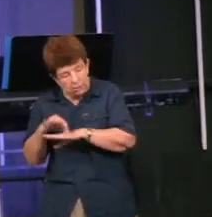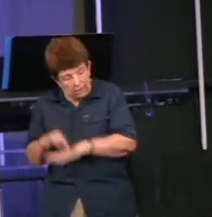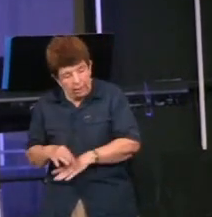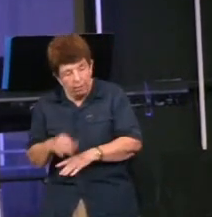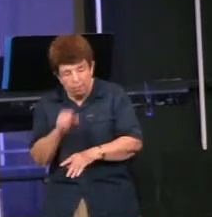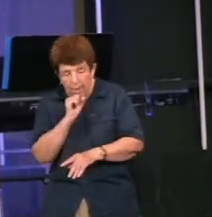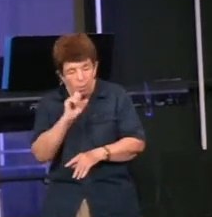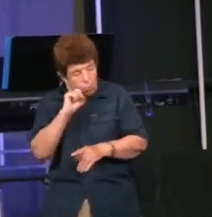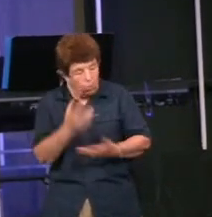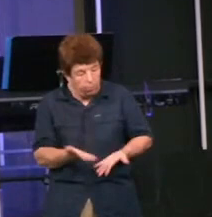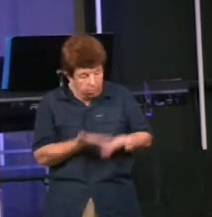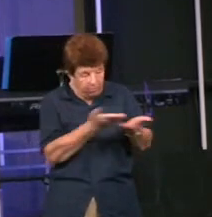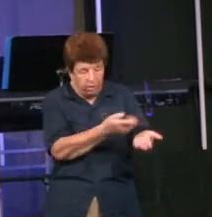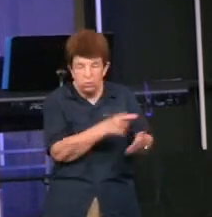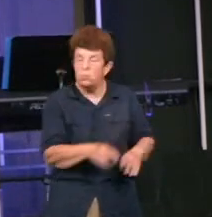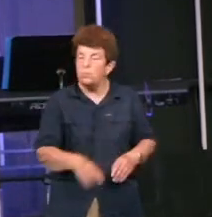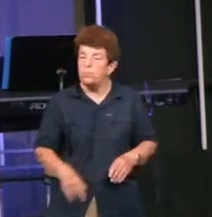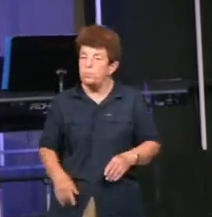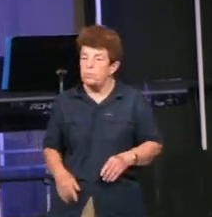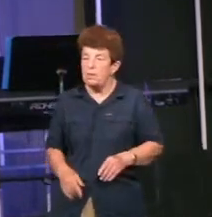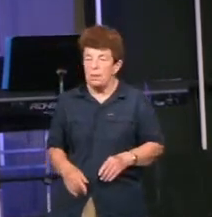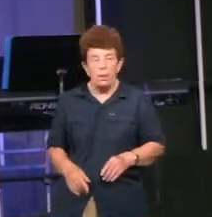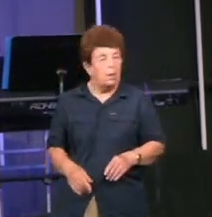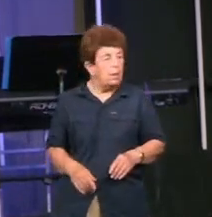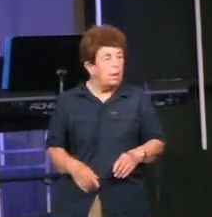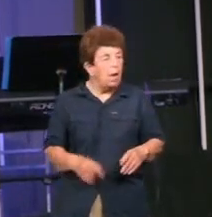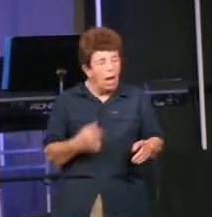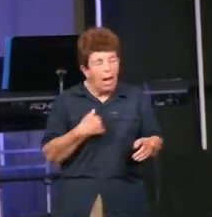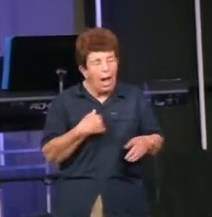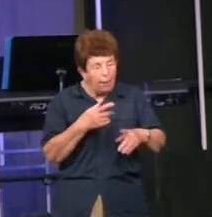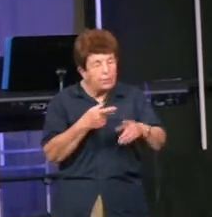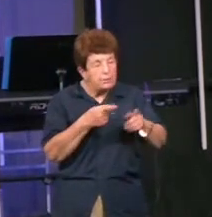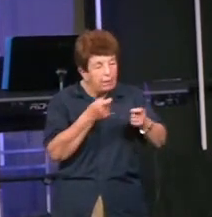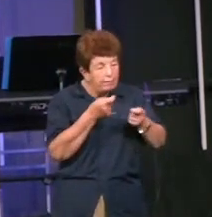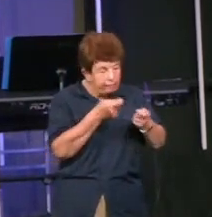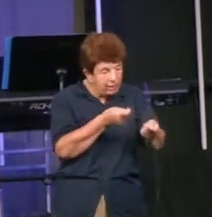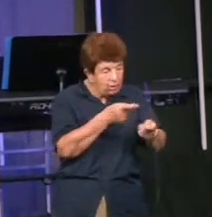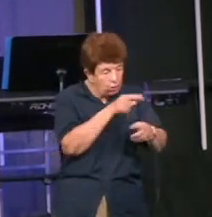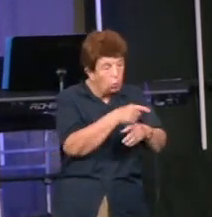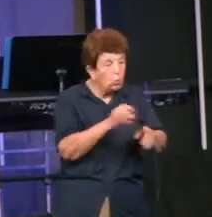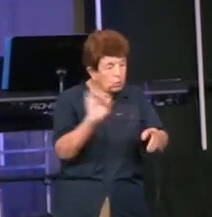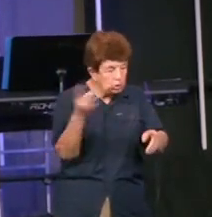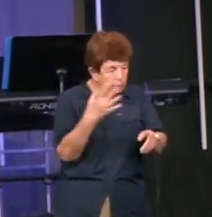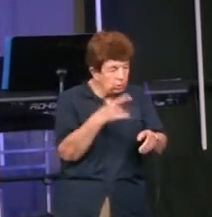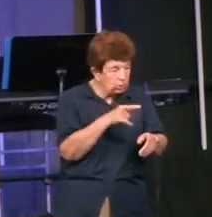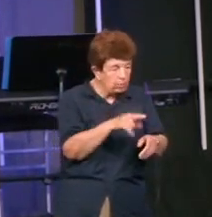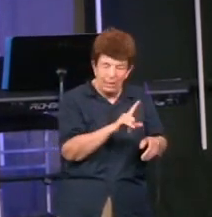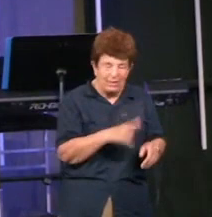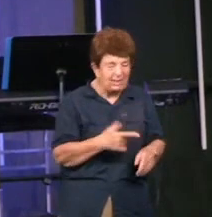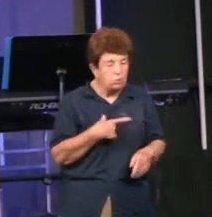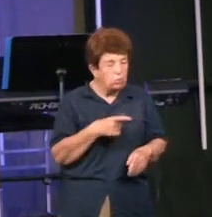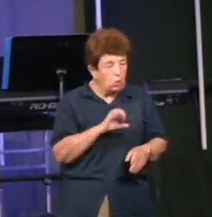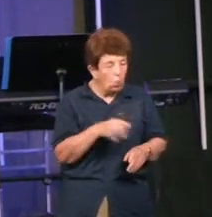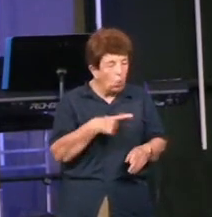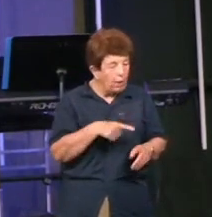you. Jesus goes, I was preaching to you yesterday, I was feeding you spiritually, but that's not why you followed